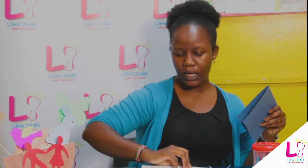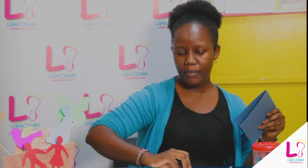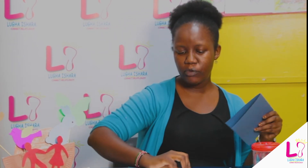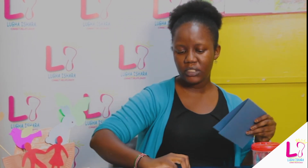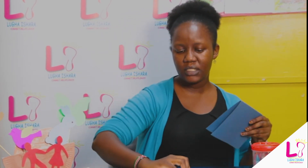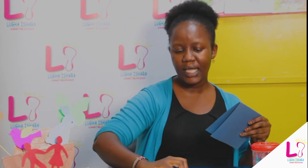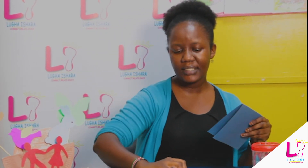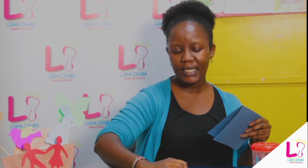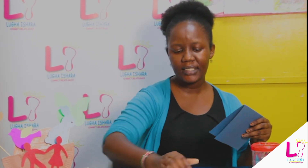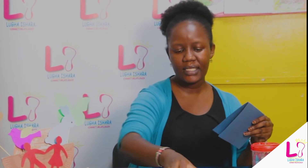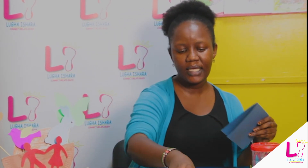Let me put this aside here.